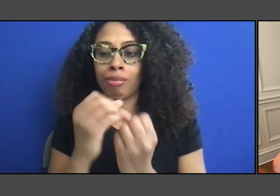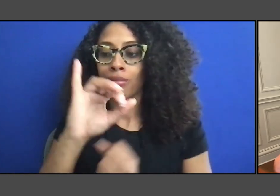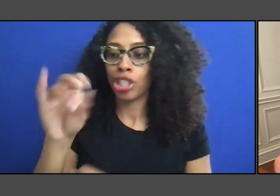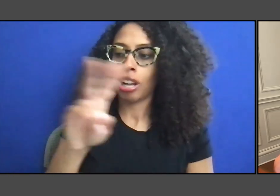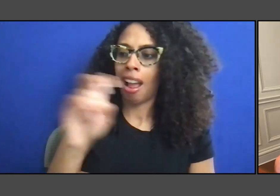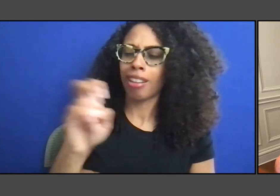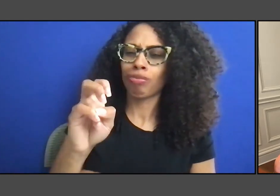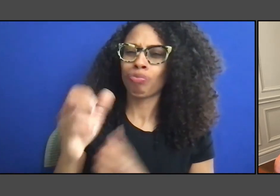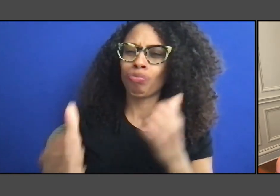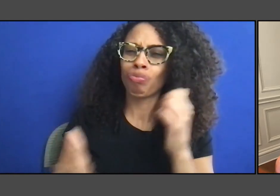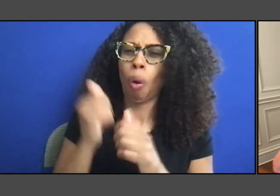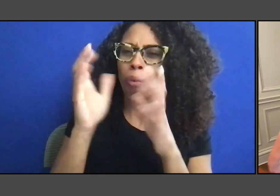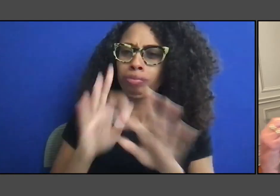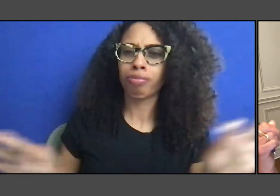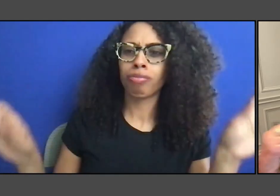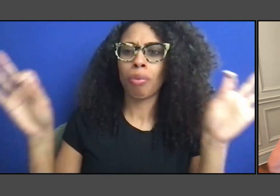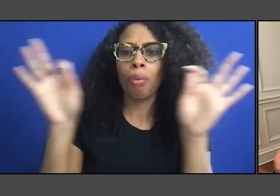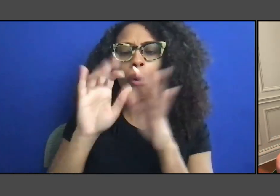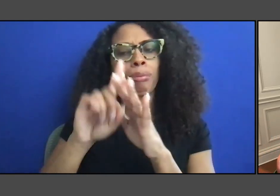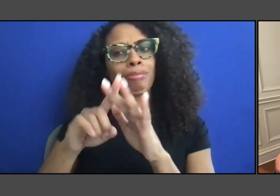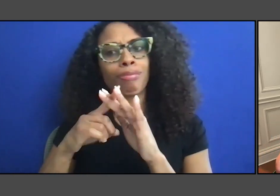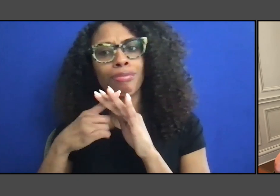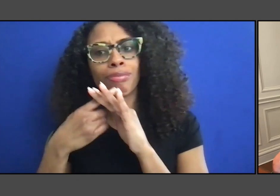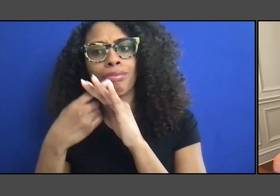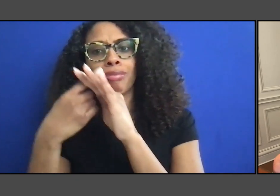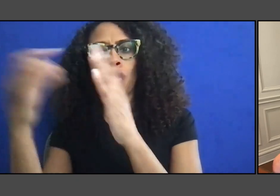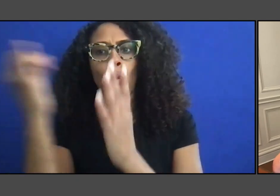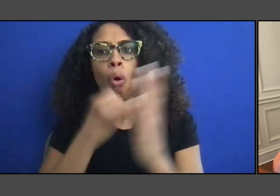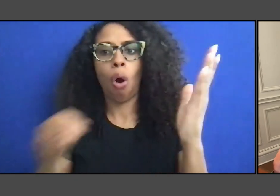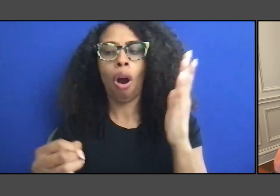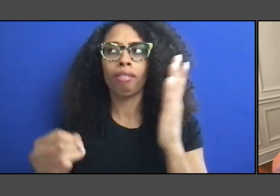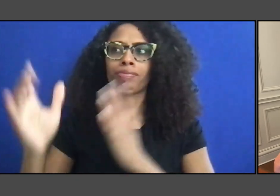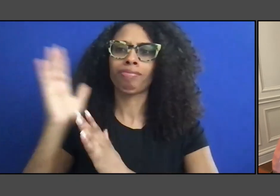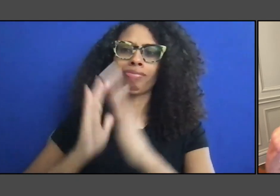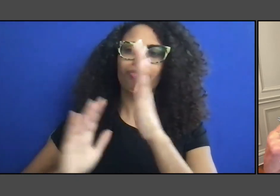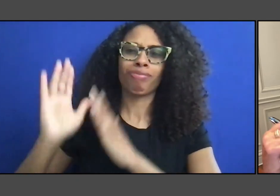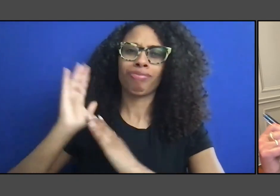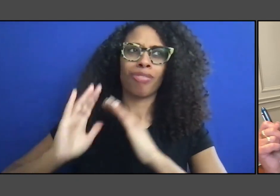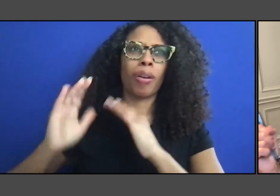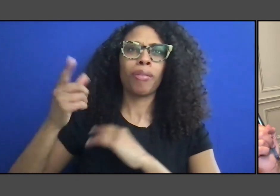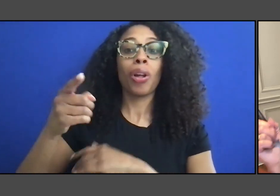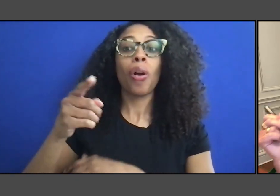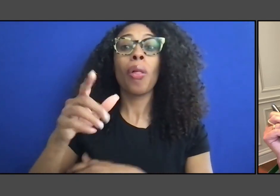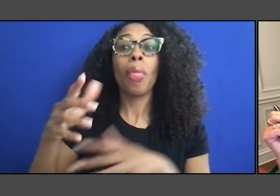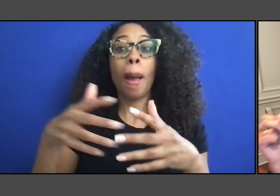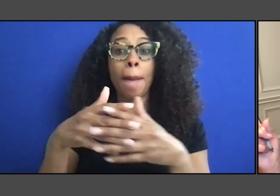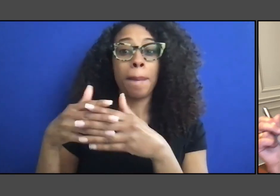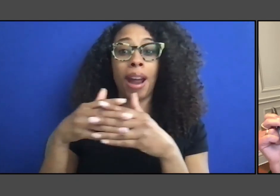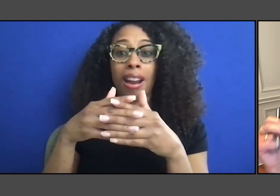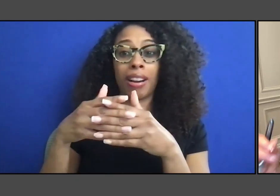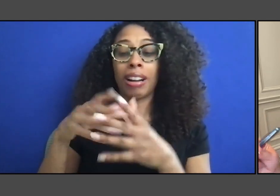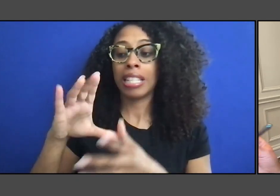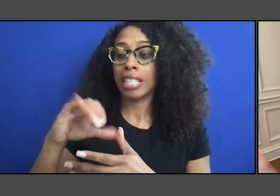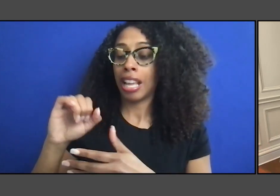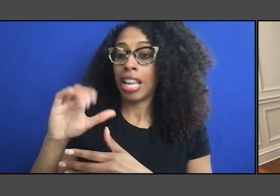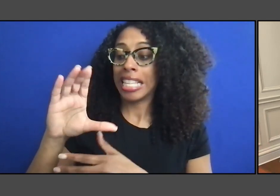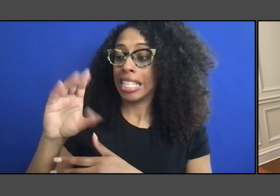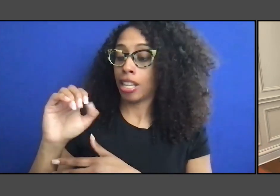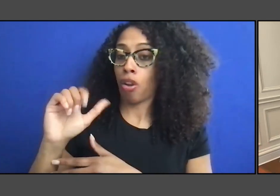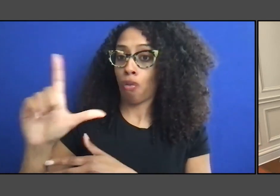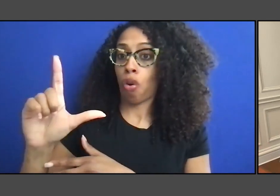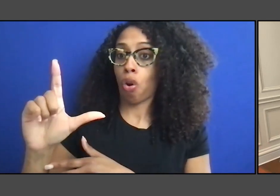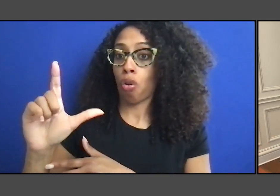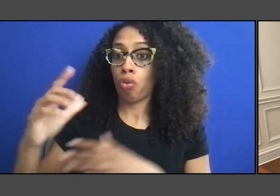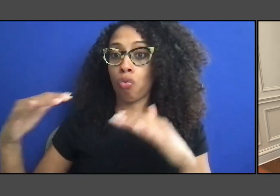with a history dating back to at least the American Civil War, when enslaved and free Black people gave voice to the complex